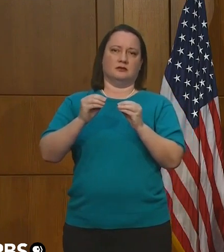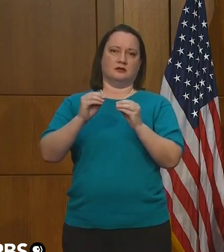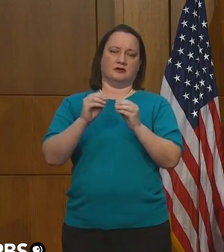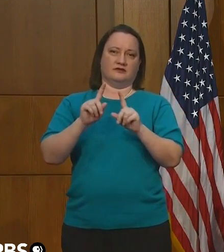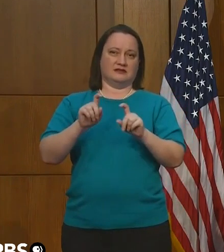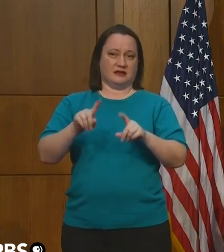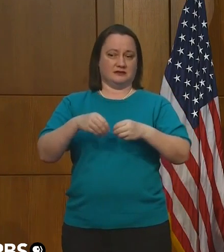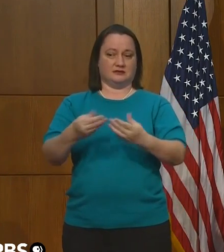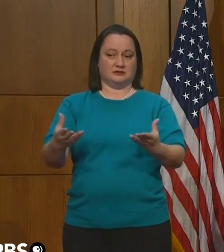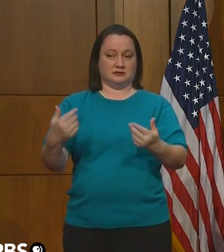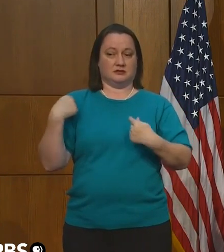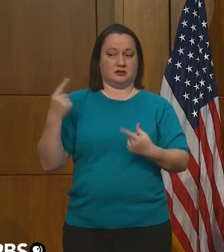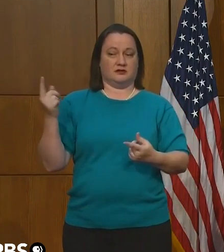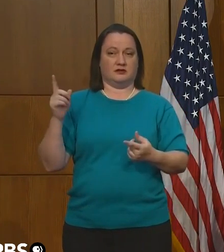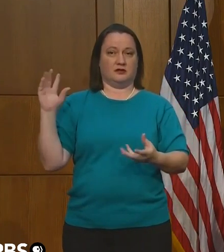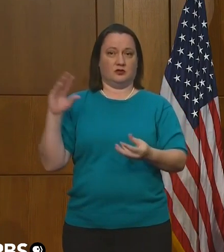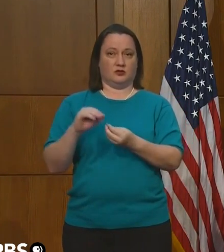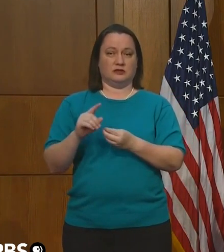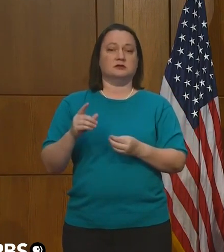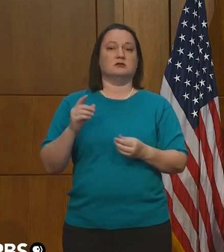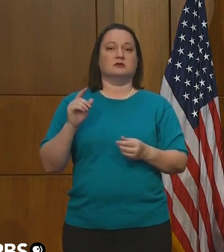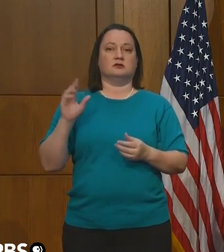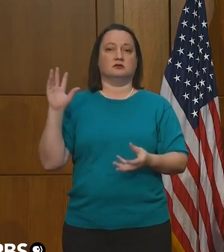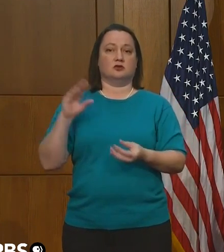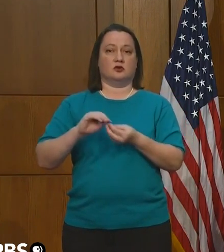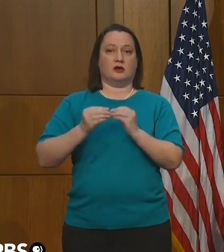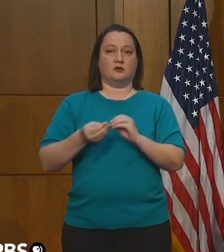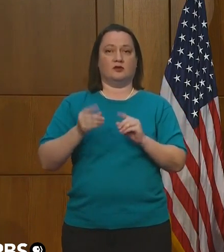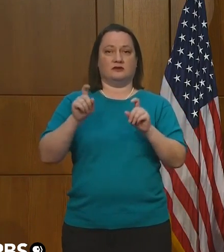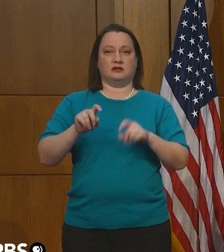We now have total number of tests of